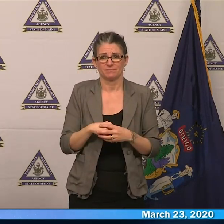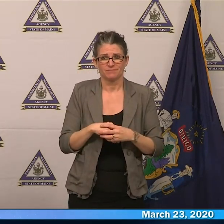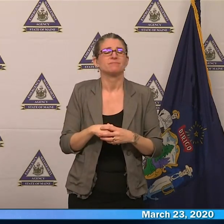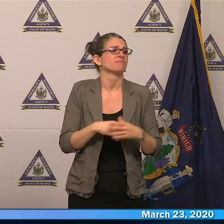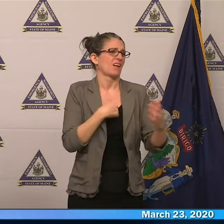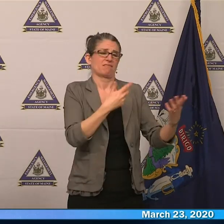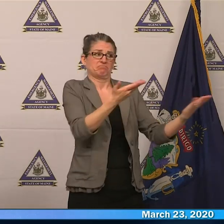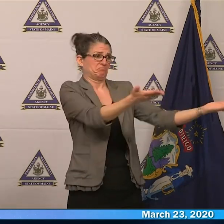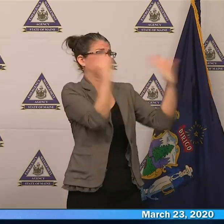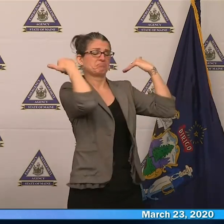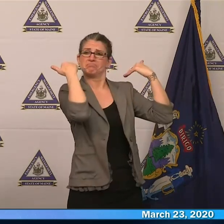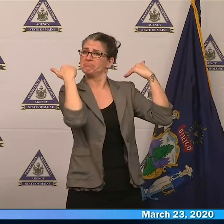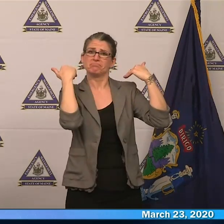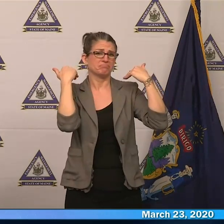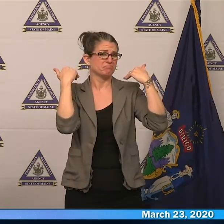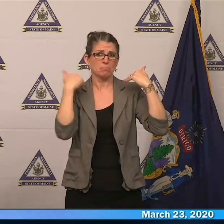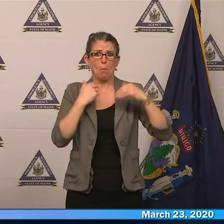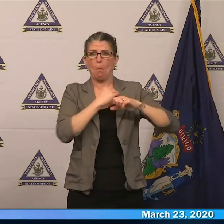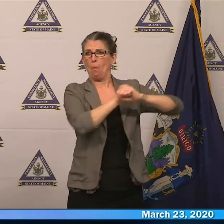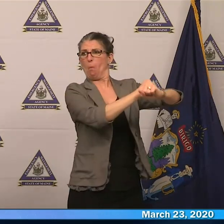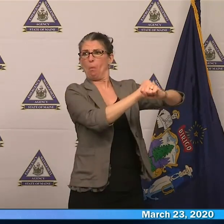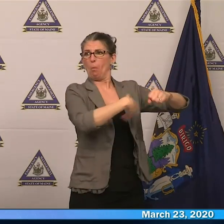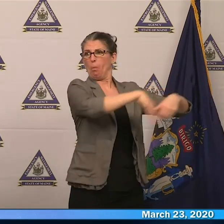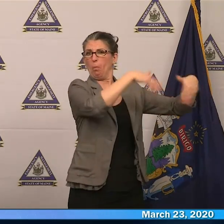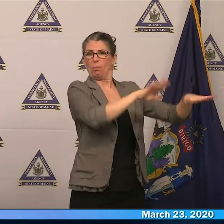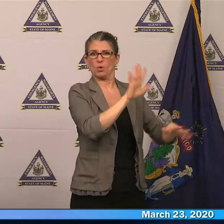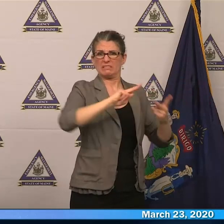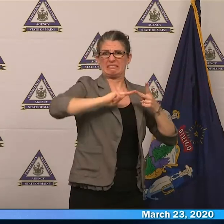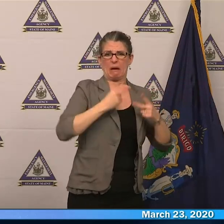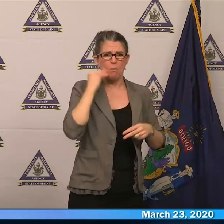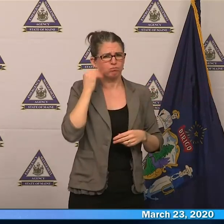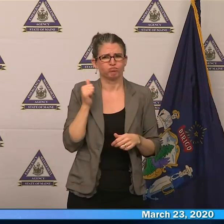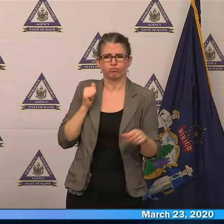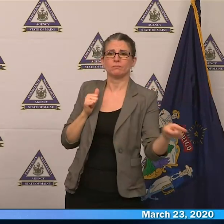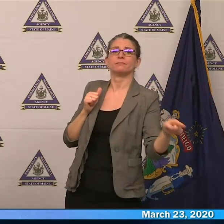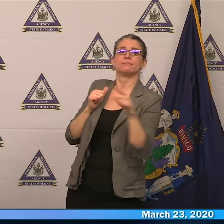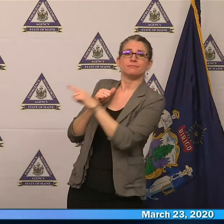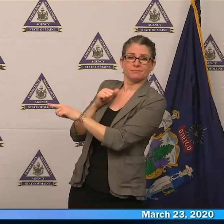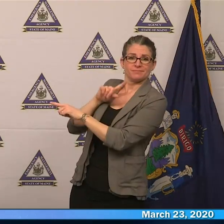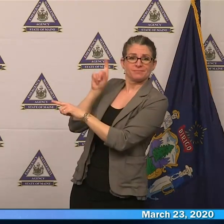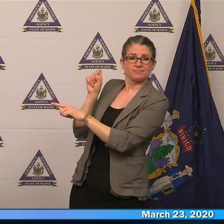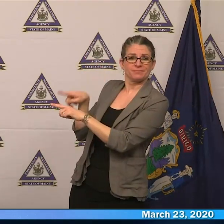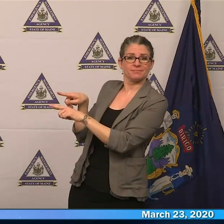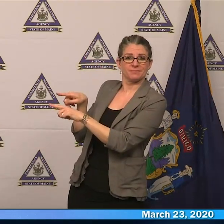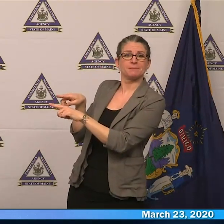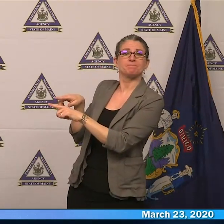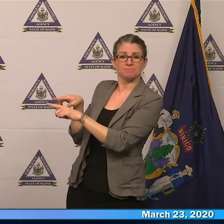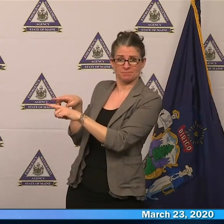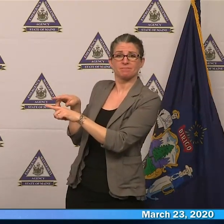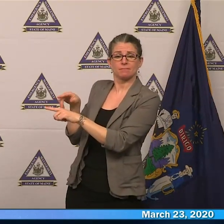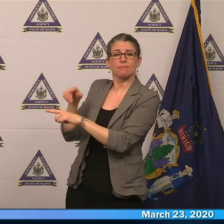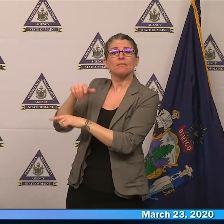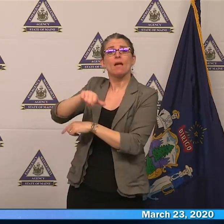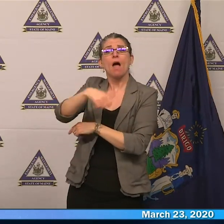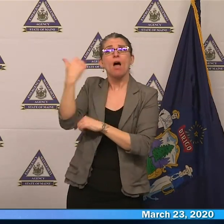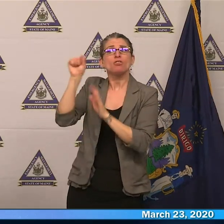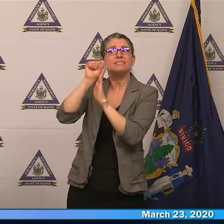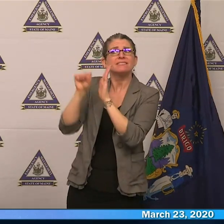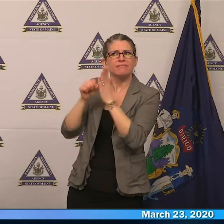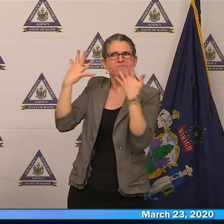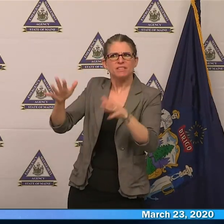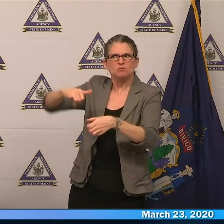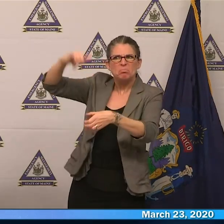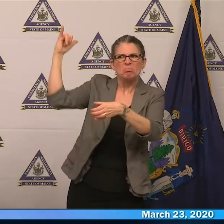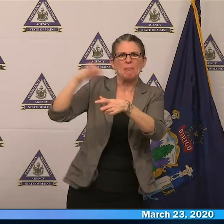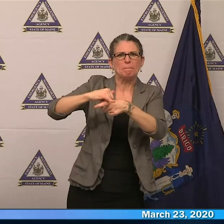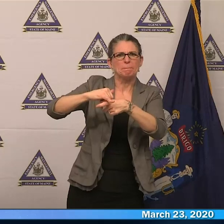have mandatory stay-at-home orders. Massachusetts just issued one this morning. Mm-hmm. With the increase that we're seeing, at what